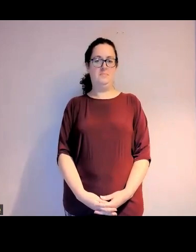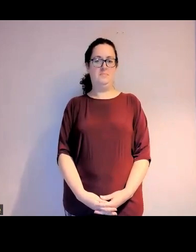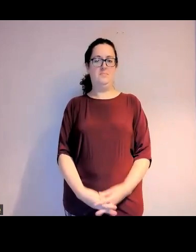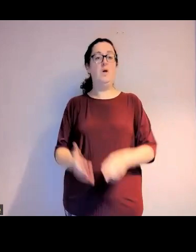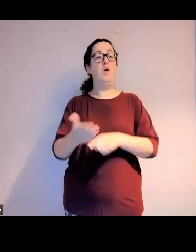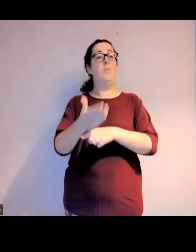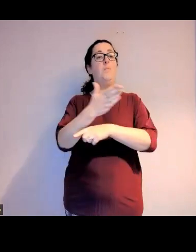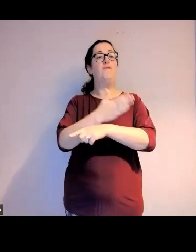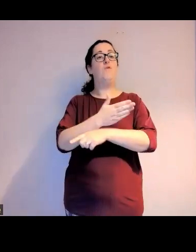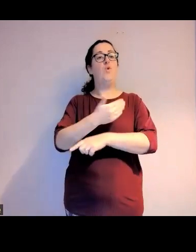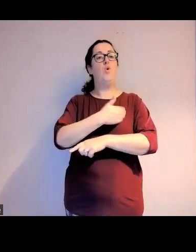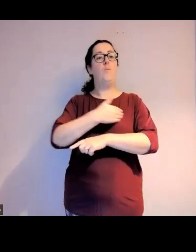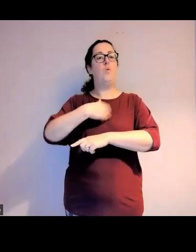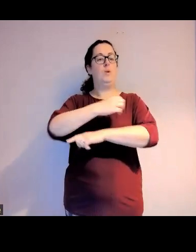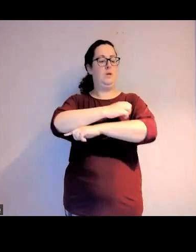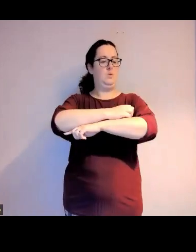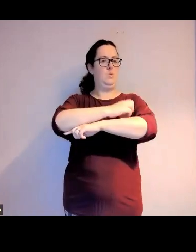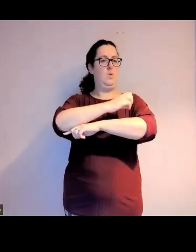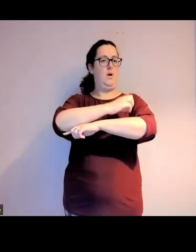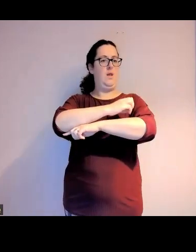Before Morning Twilight.